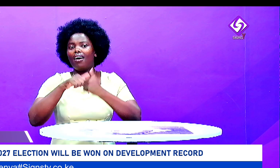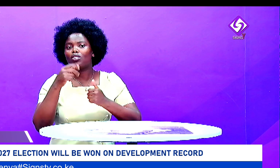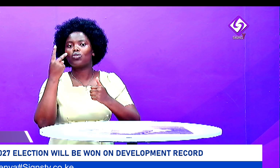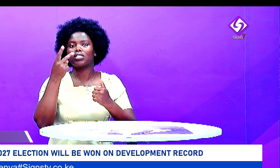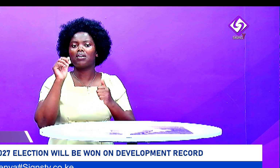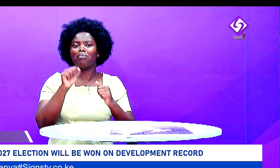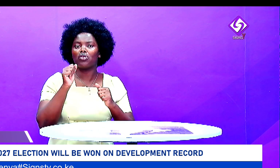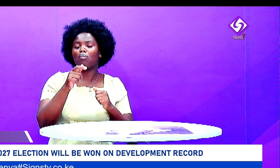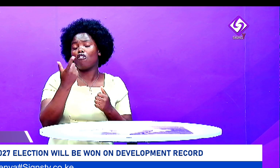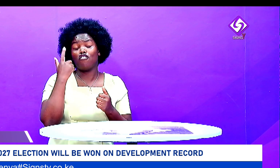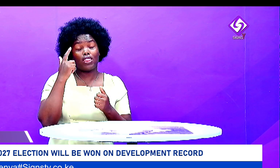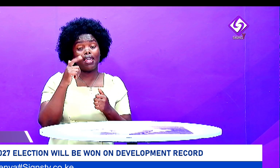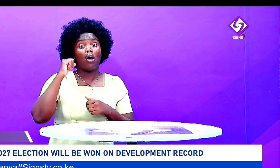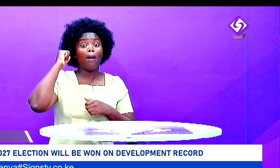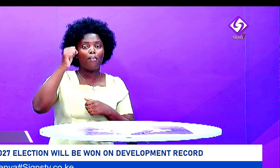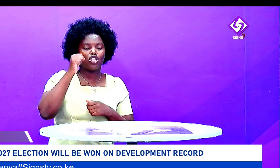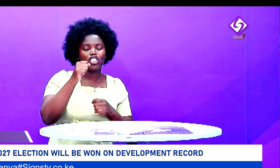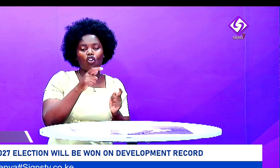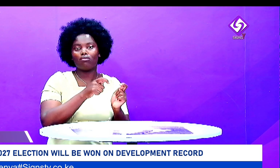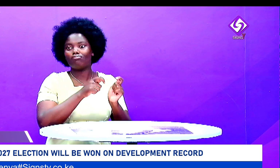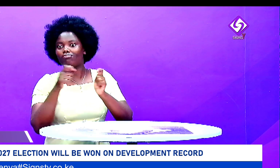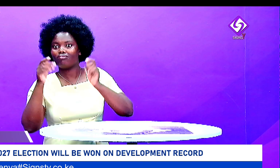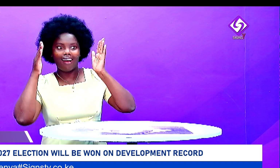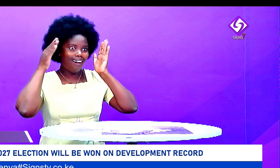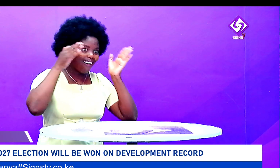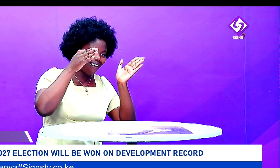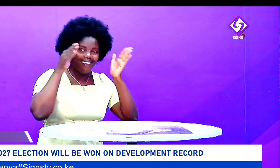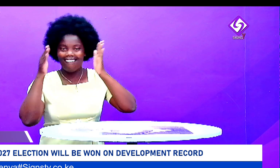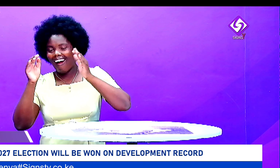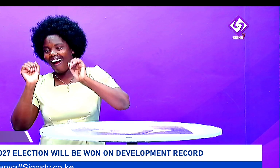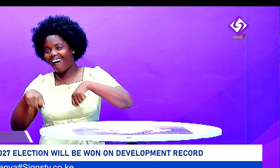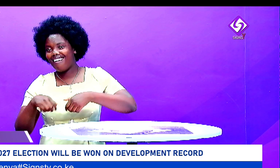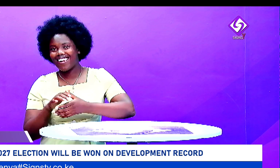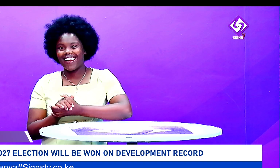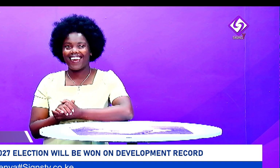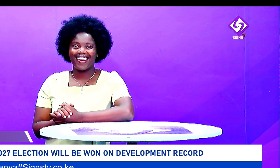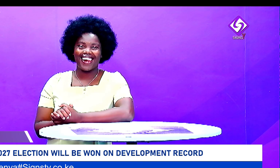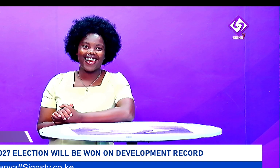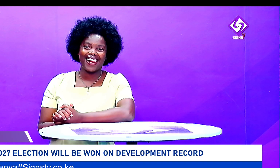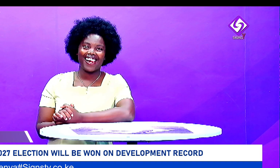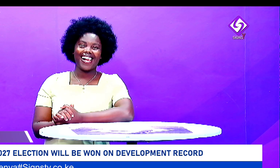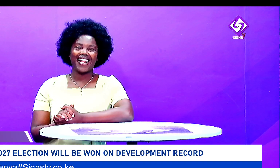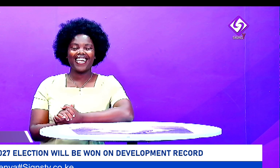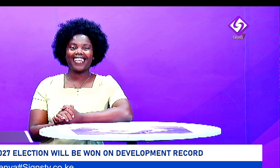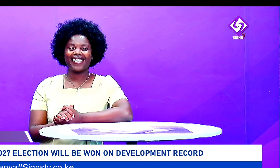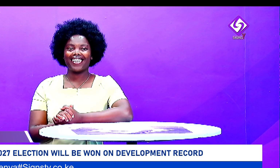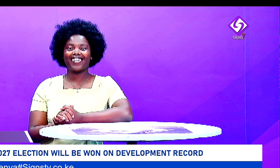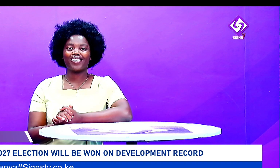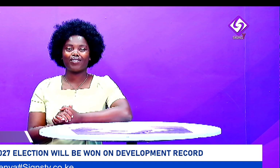bastion. His outreach has fueled speculation for a possible 2027 partnership with the ODM party, a